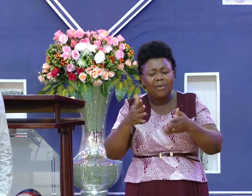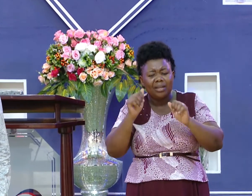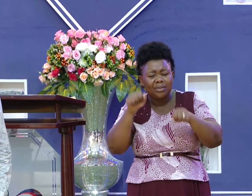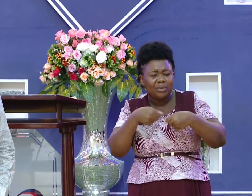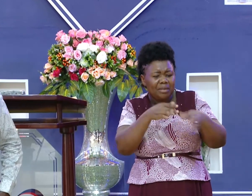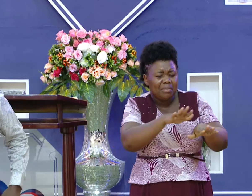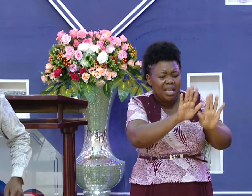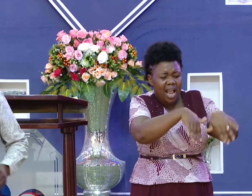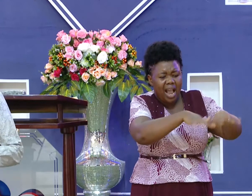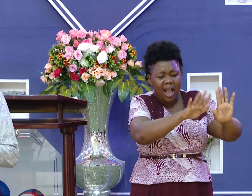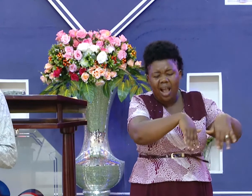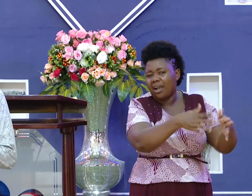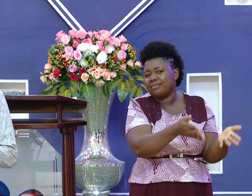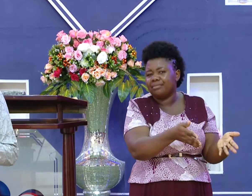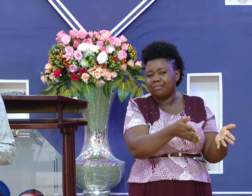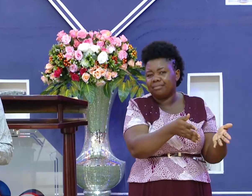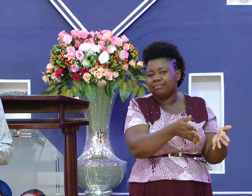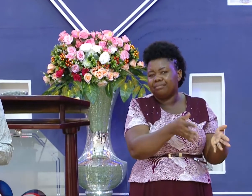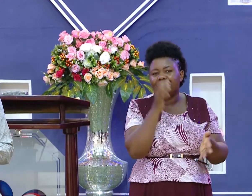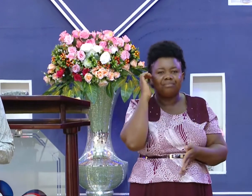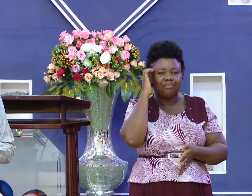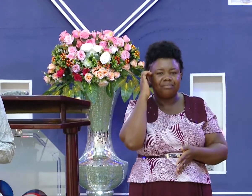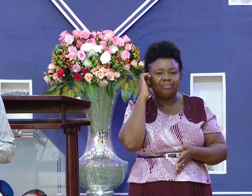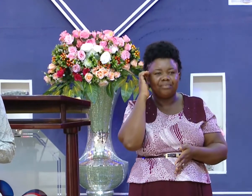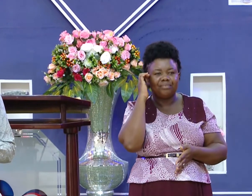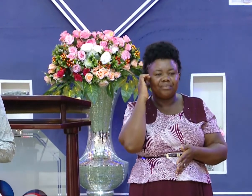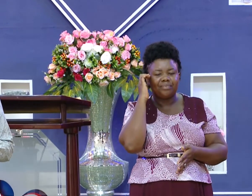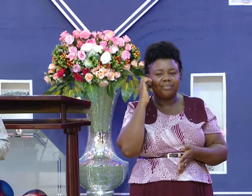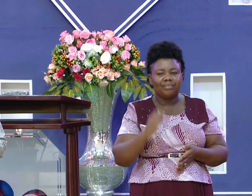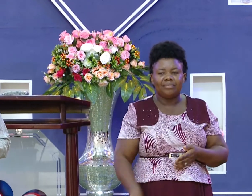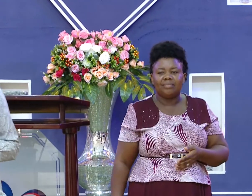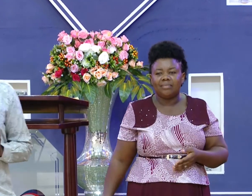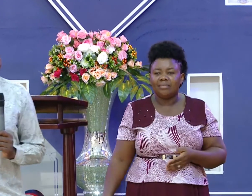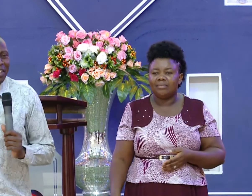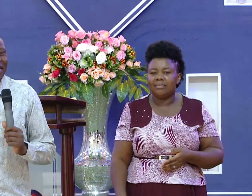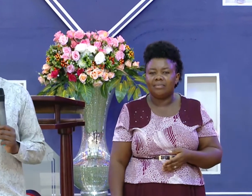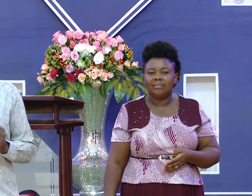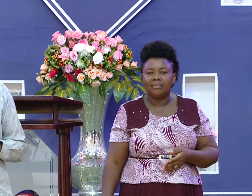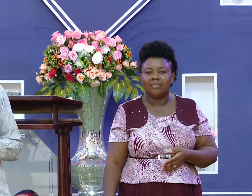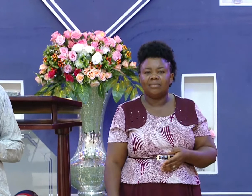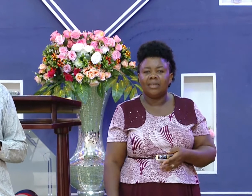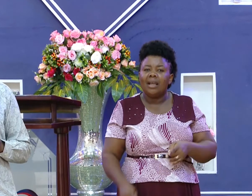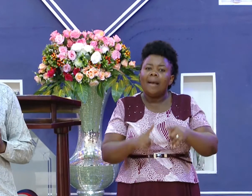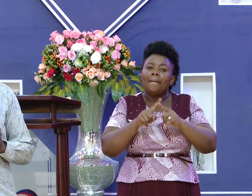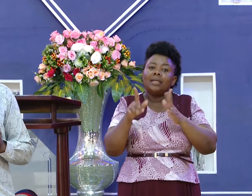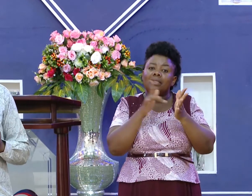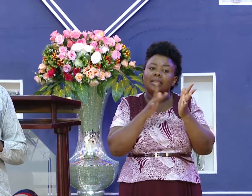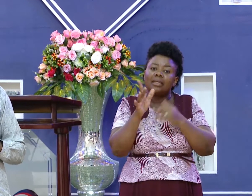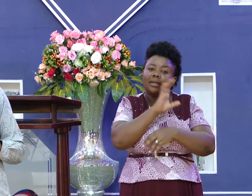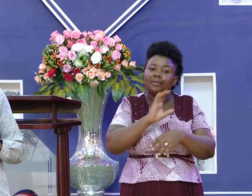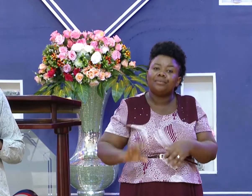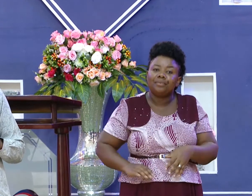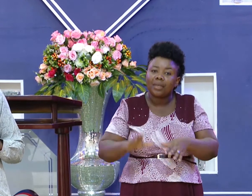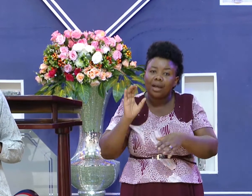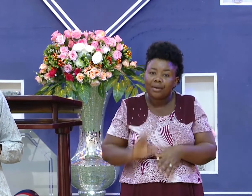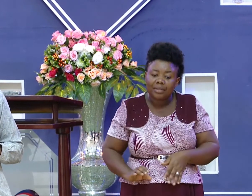The person who buys the fish eats the head. How can you give me the tail that flaps water? By the character of